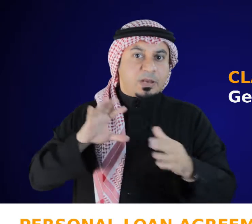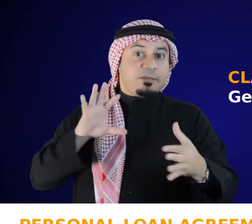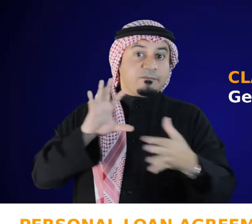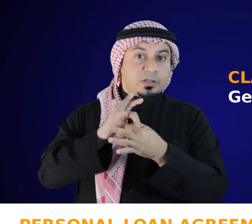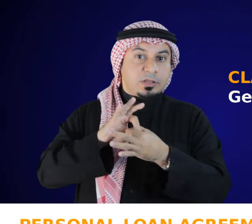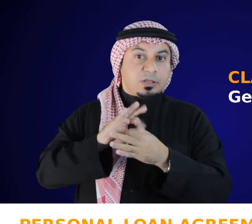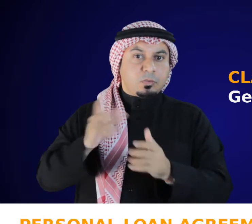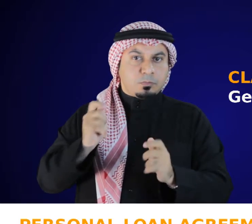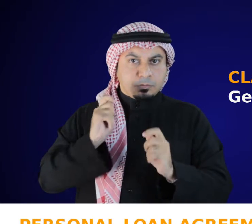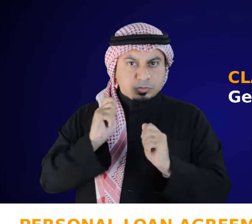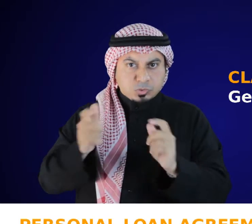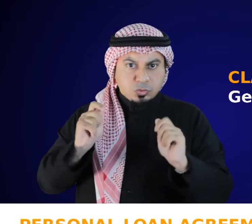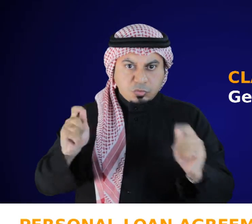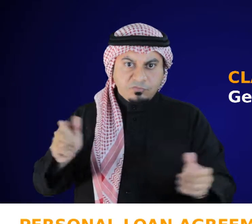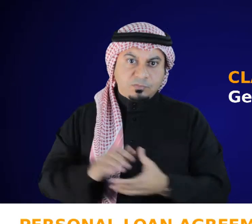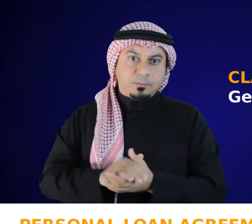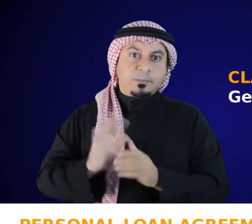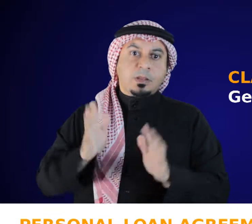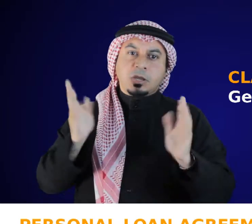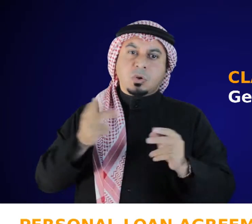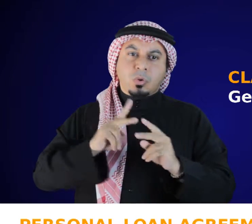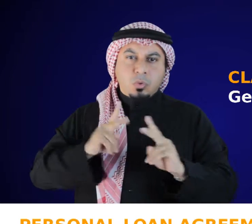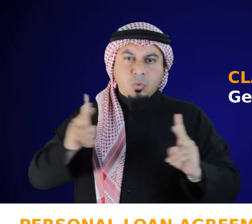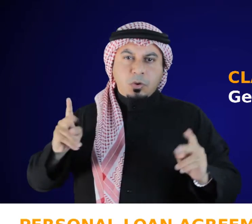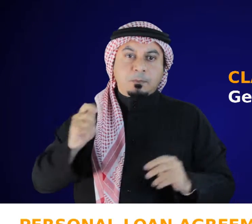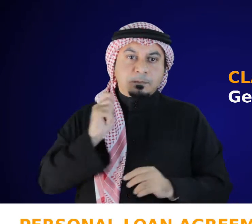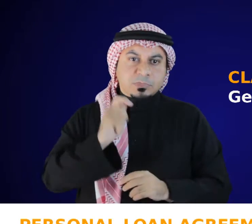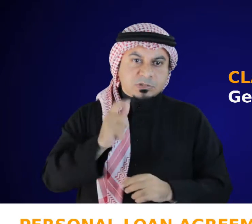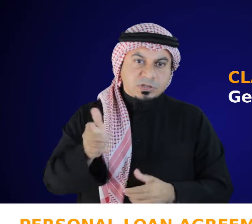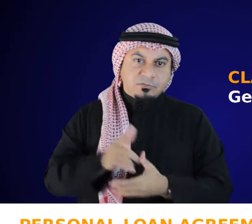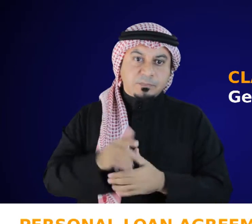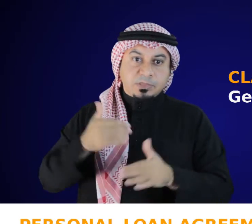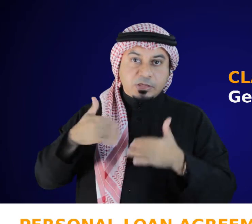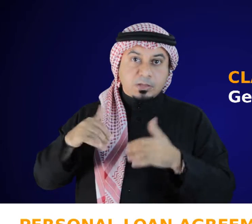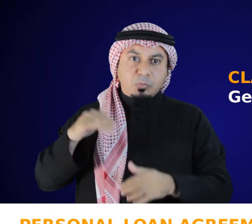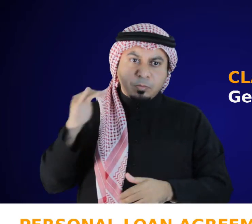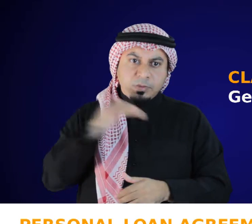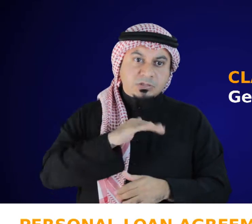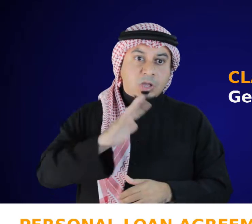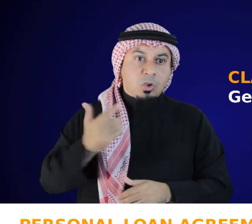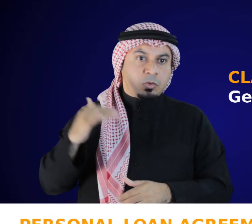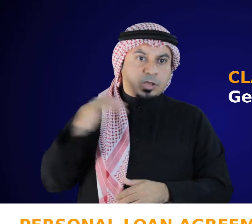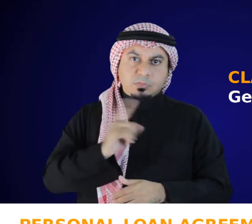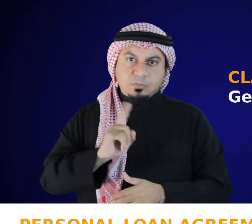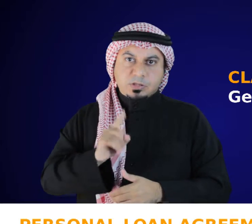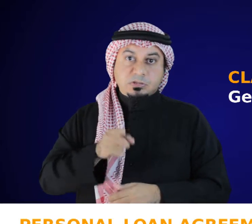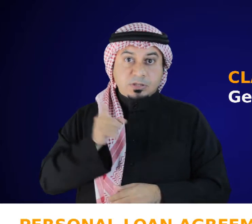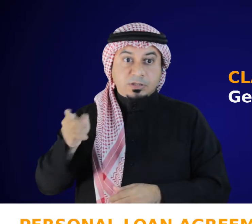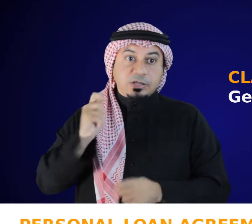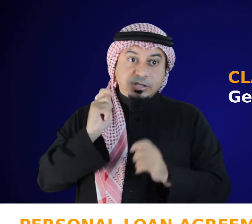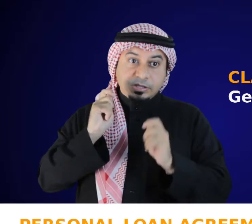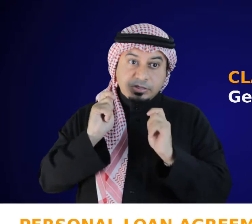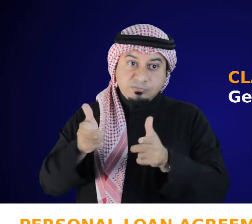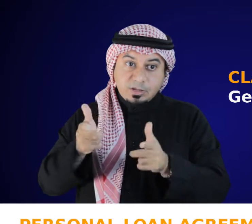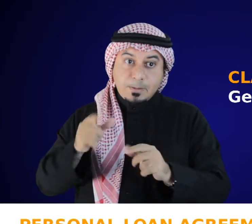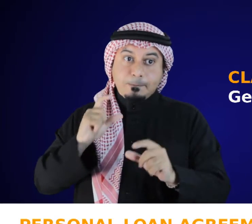expenditures, and expenses of any type, paid directly or indirectly by the bank as a result of the loan. Such payment